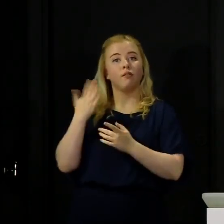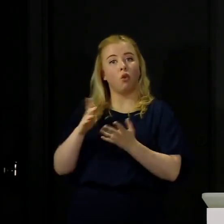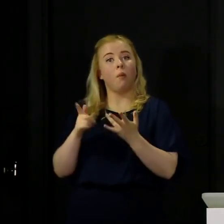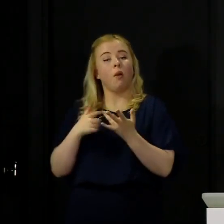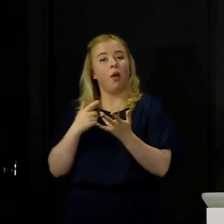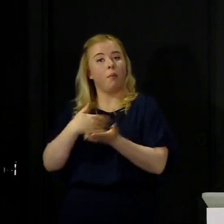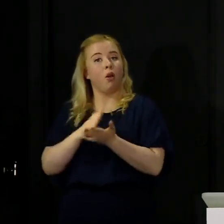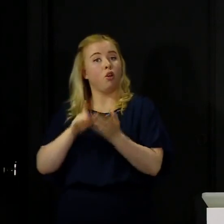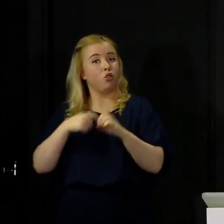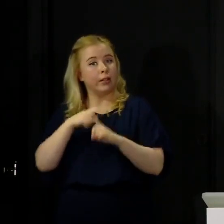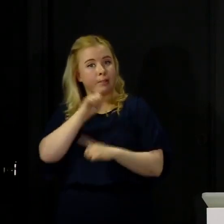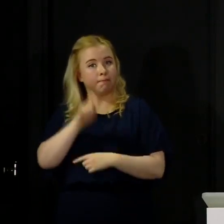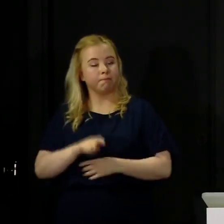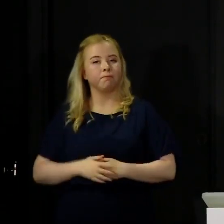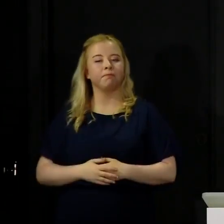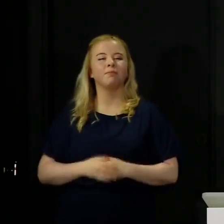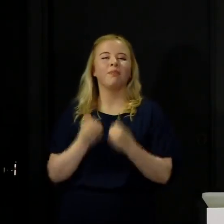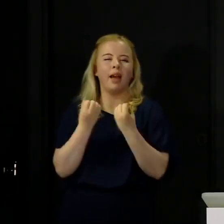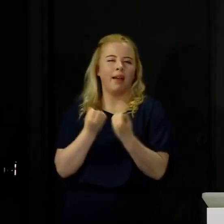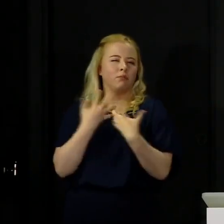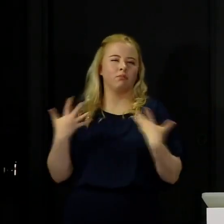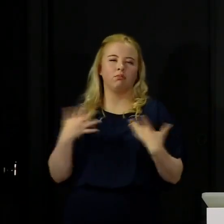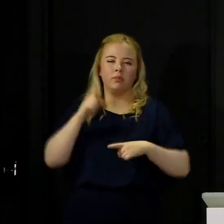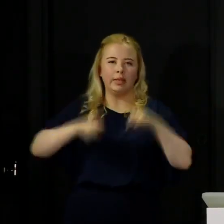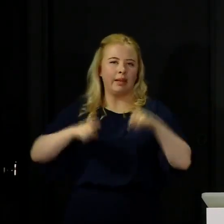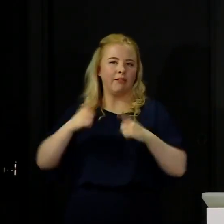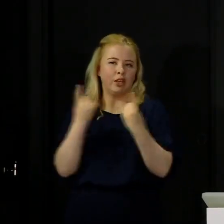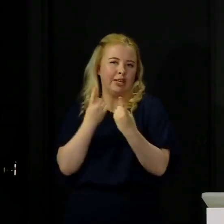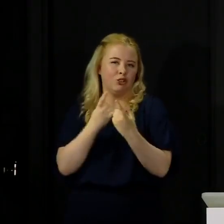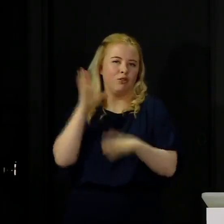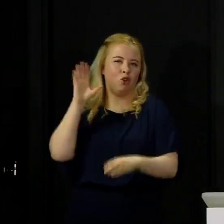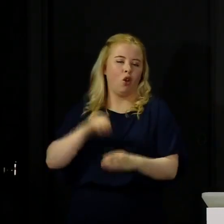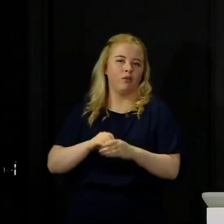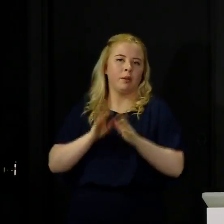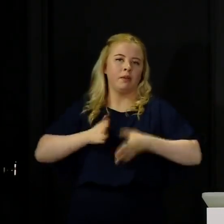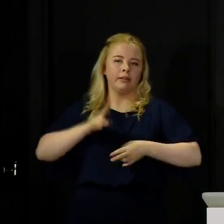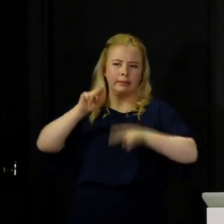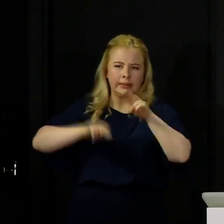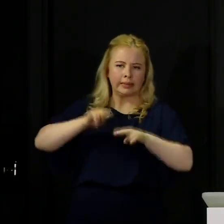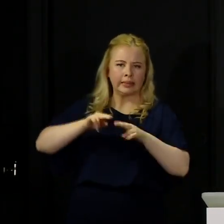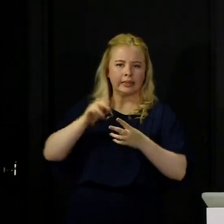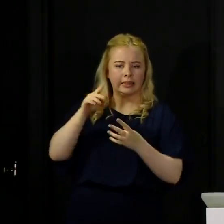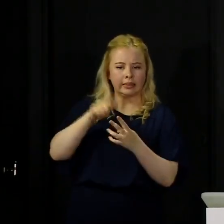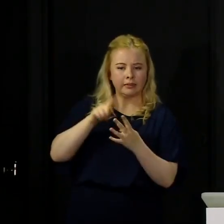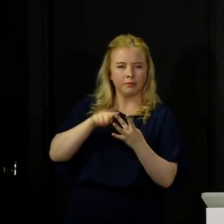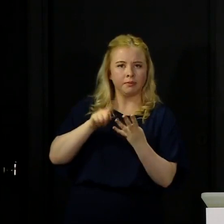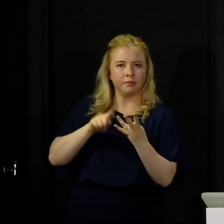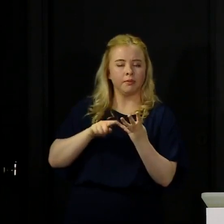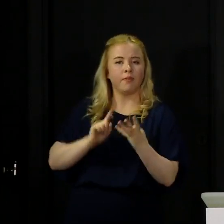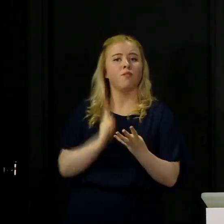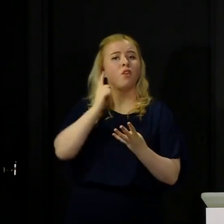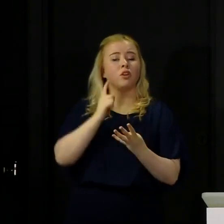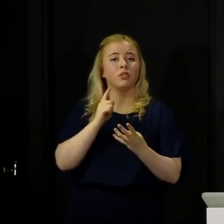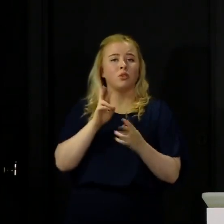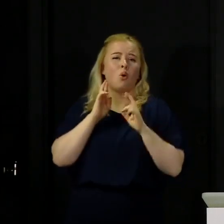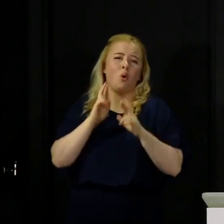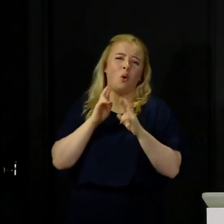So there are a number of different issues involved here, and we have to assess them all and take them all step by step. And the first one, I would certainly hope that we